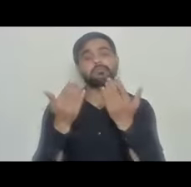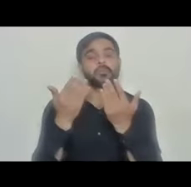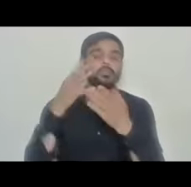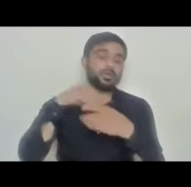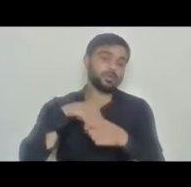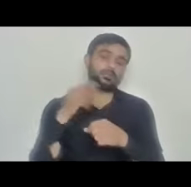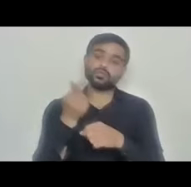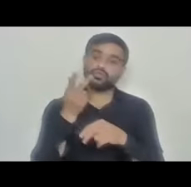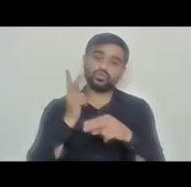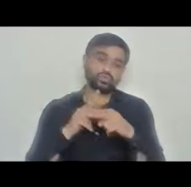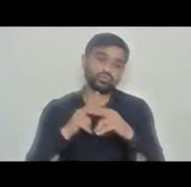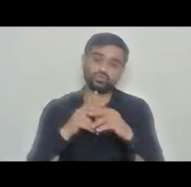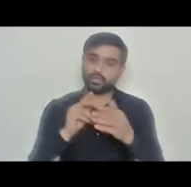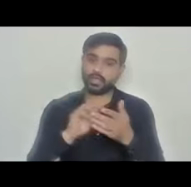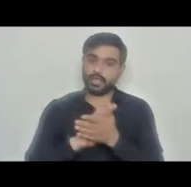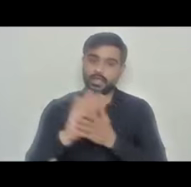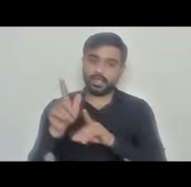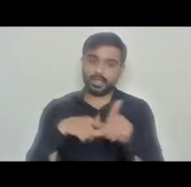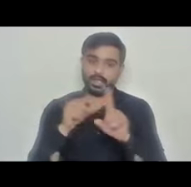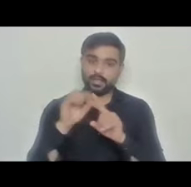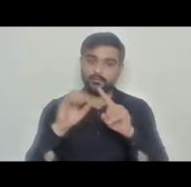it. We usually do not have hypothesis.